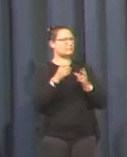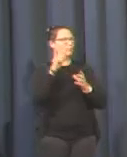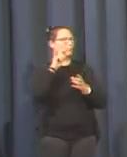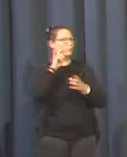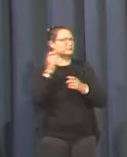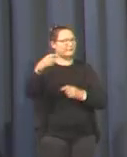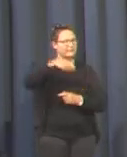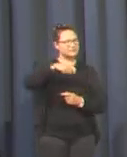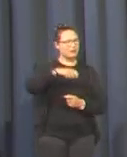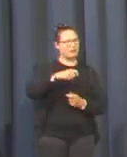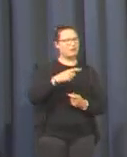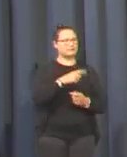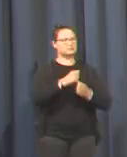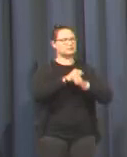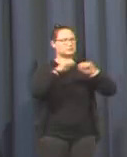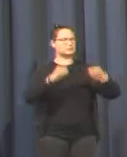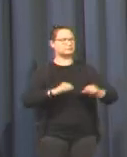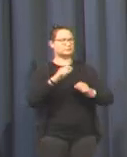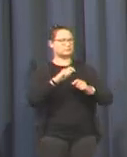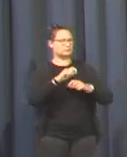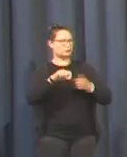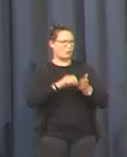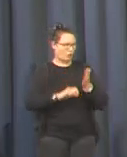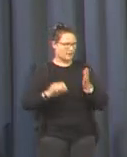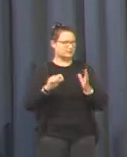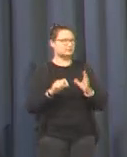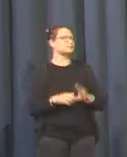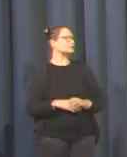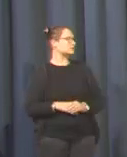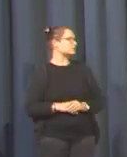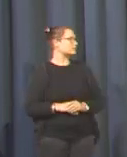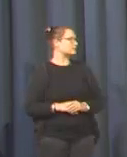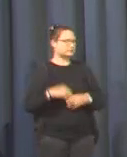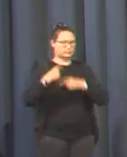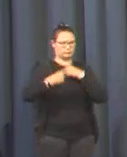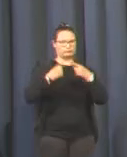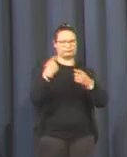built, and continues to this day.